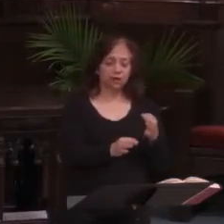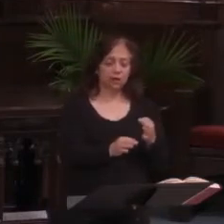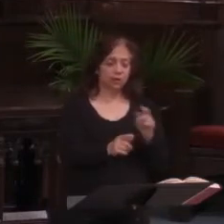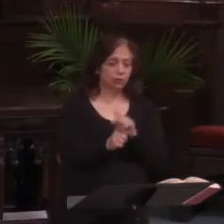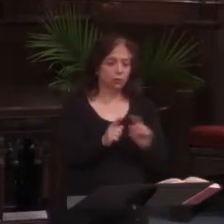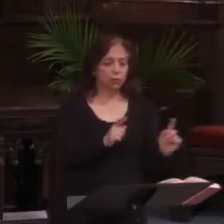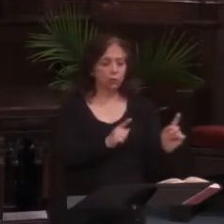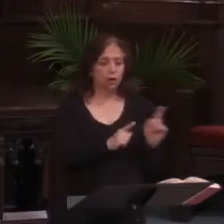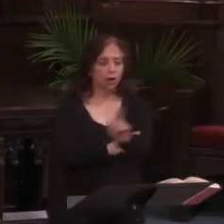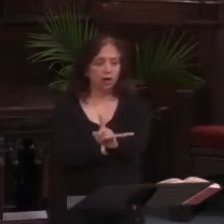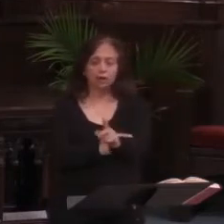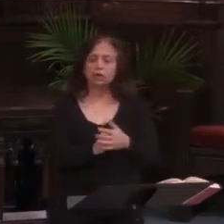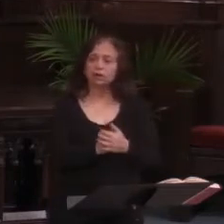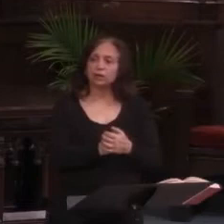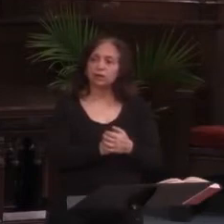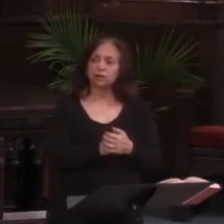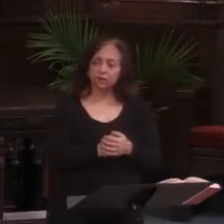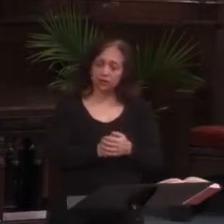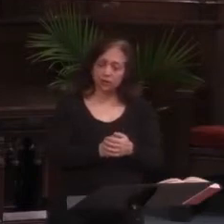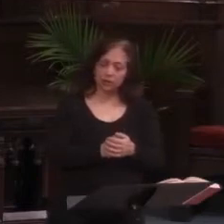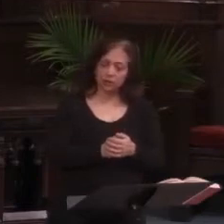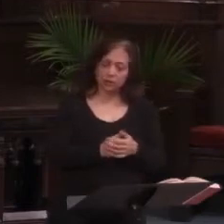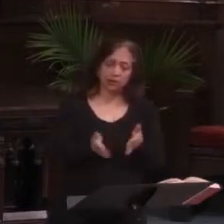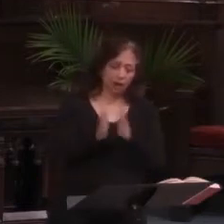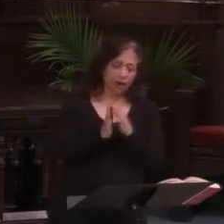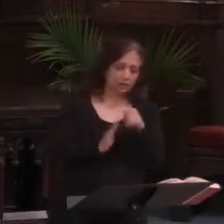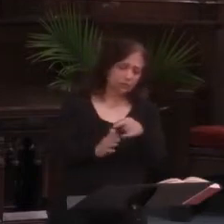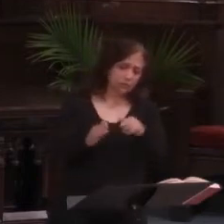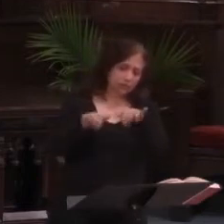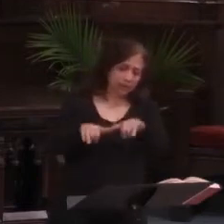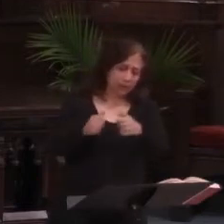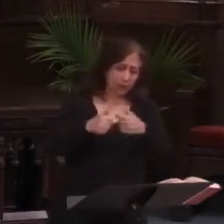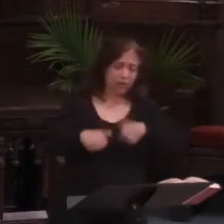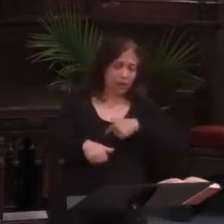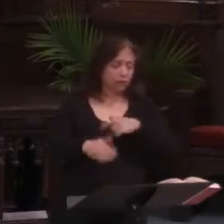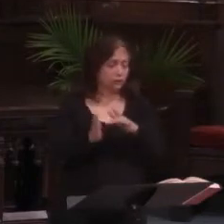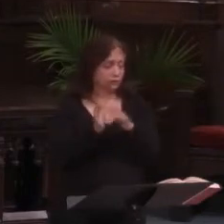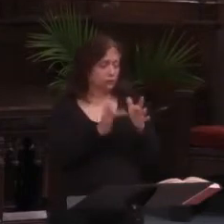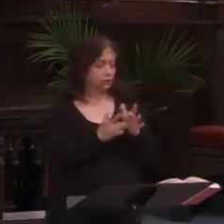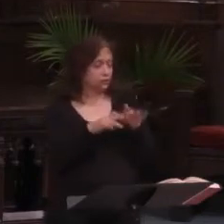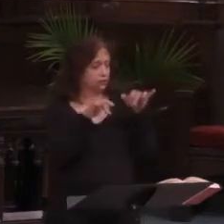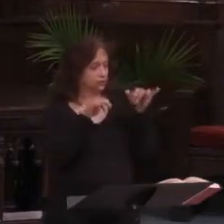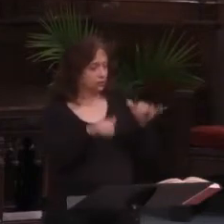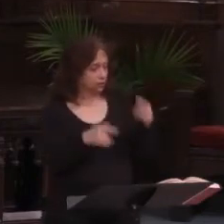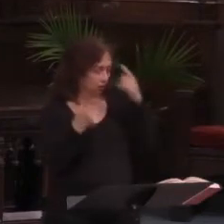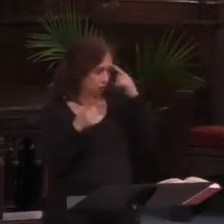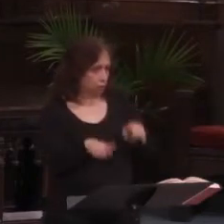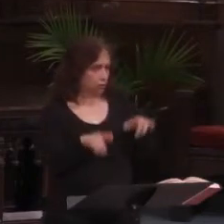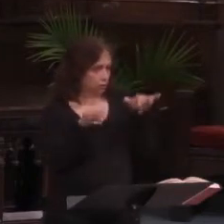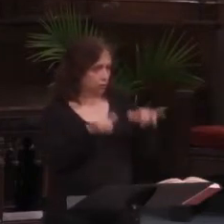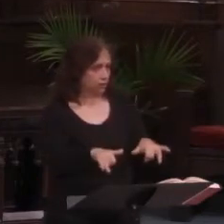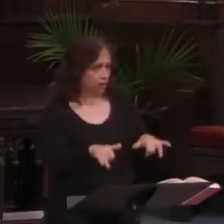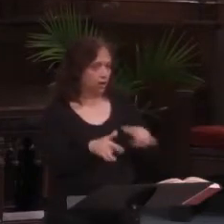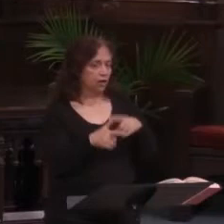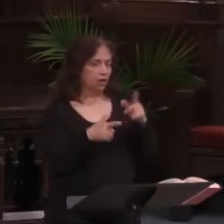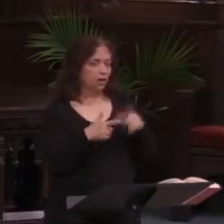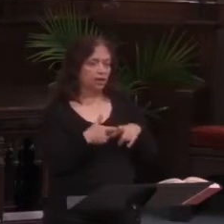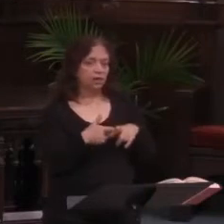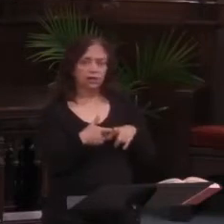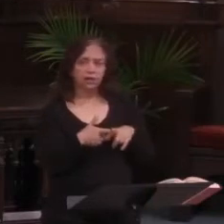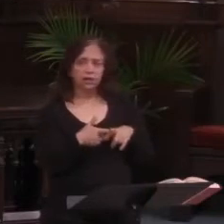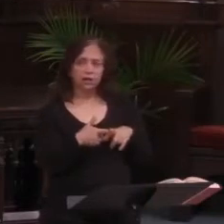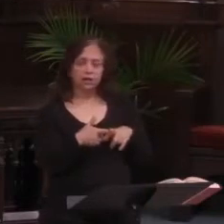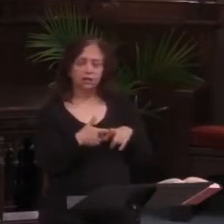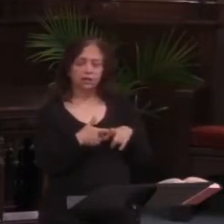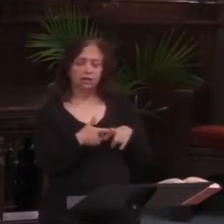going on. They urge him to stay, and he agrees. Then he blesses and breaks the bread,